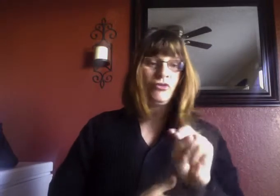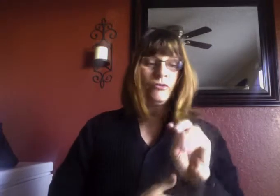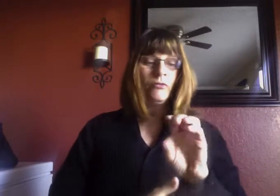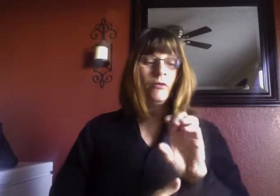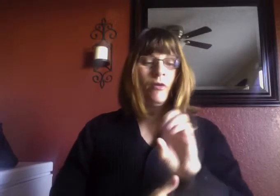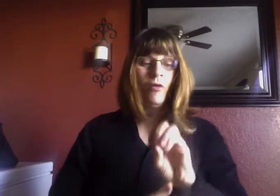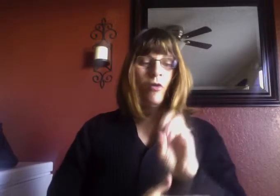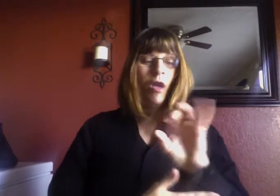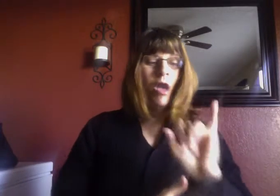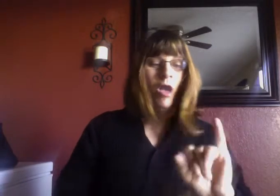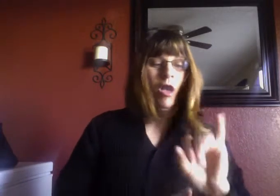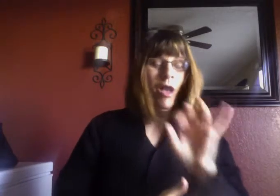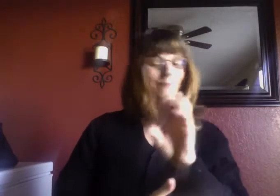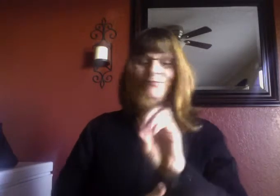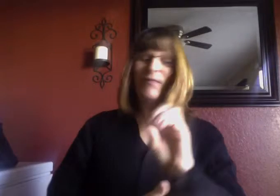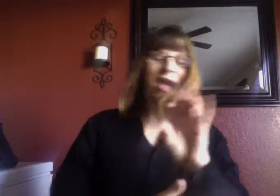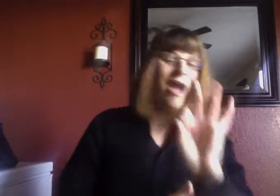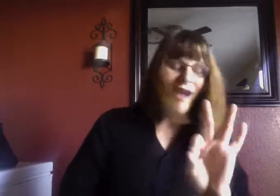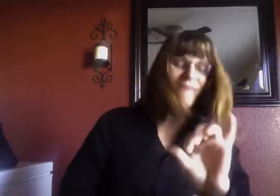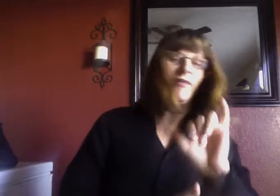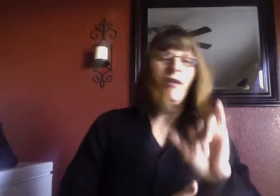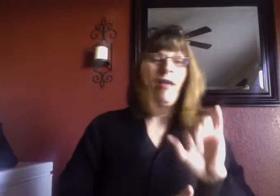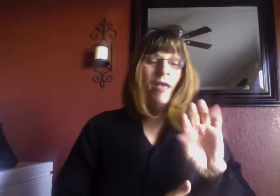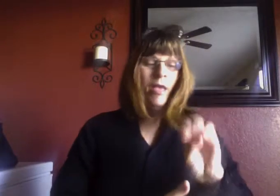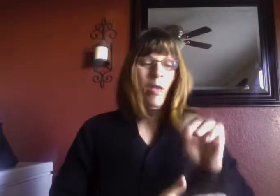arrow. Near the top of the page, put dendrite.